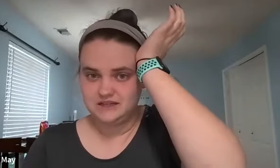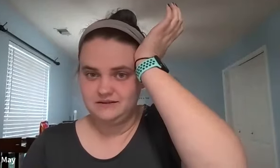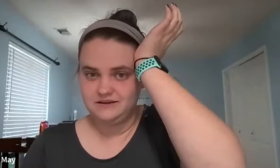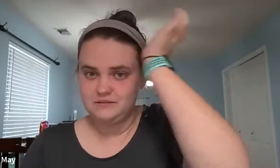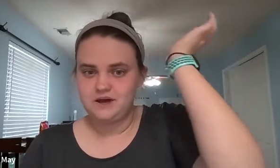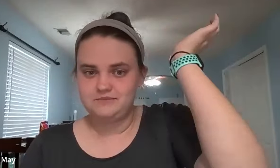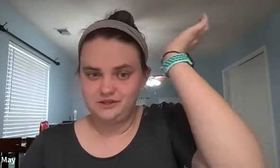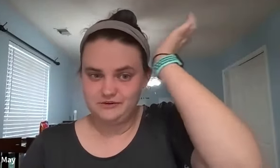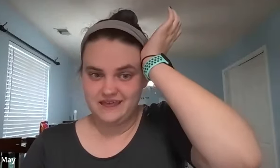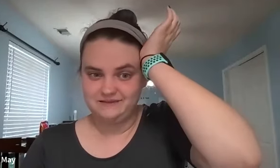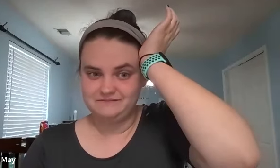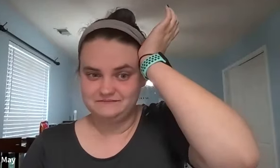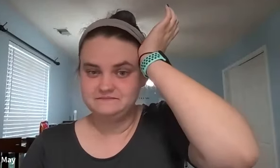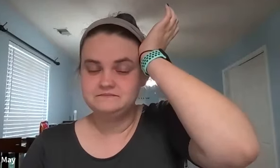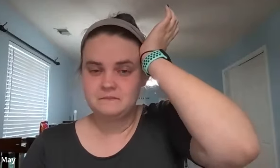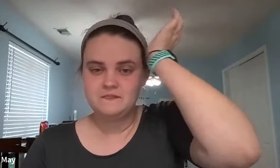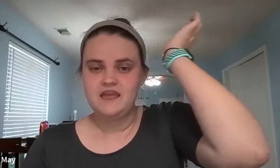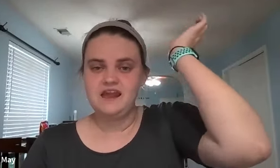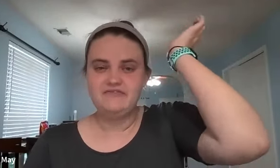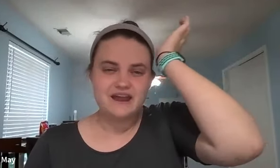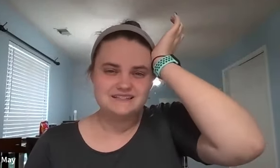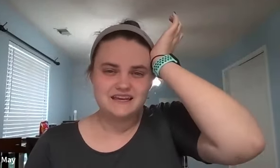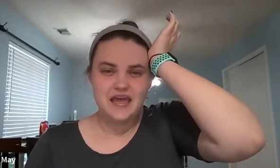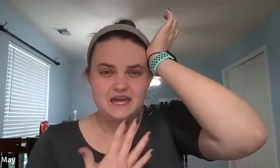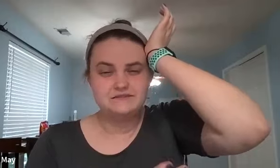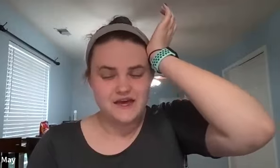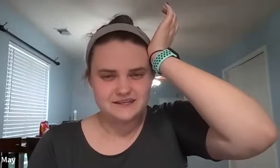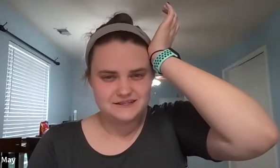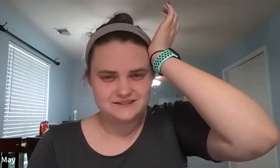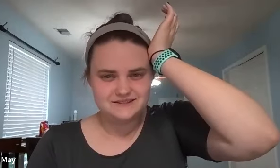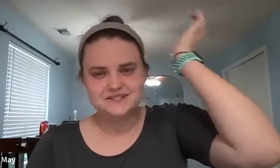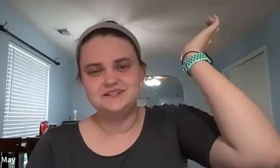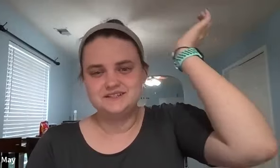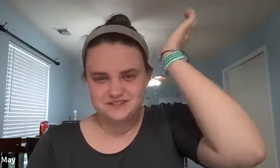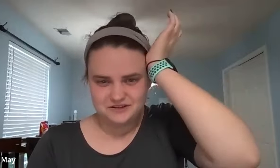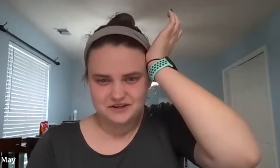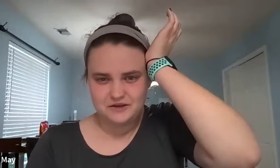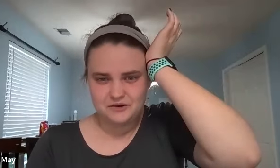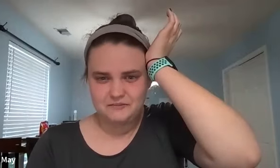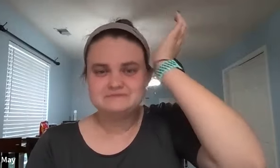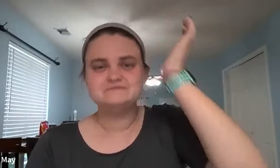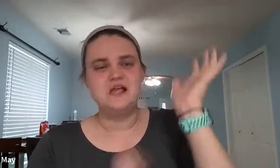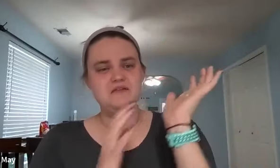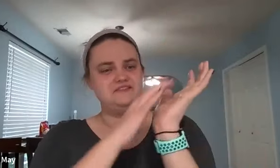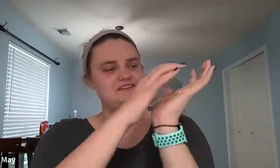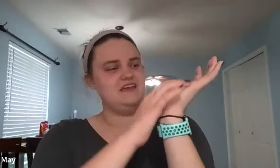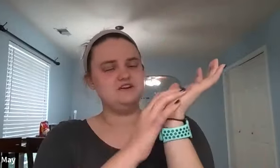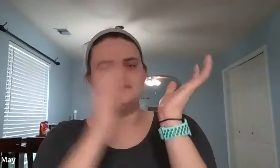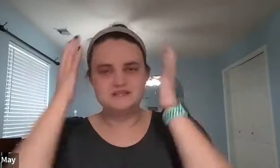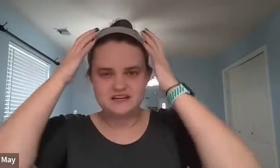gently bop you in the head. And that is like head of lettuce. So, you know, and like the layers always kind of,